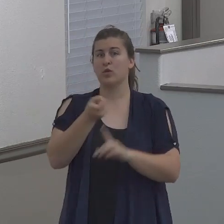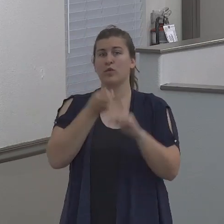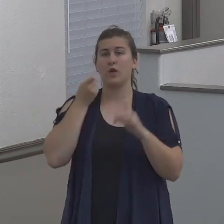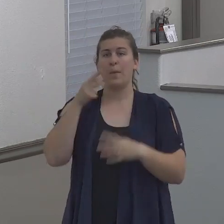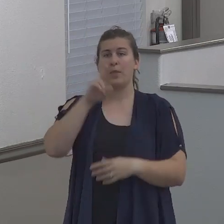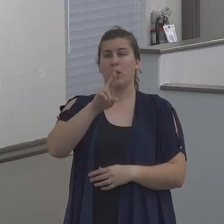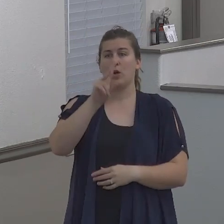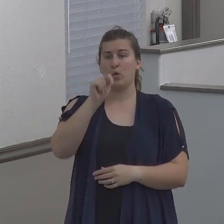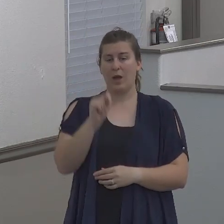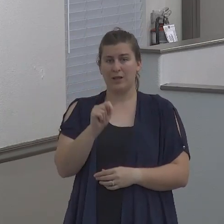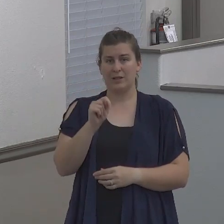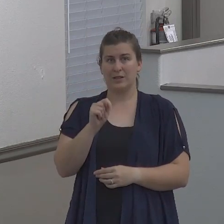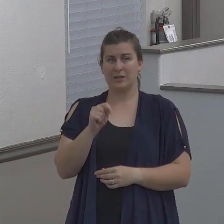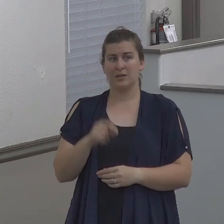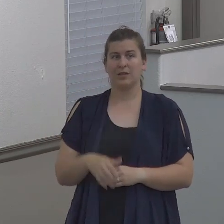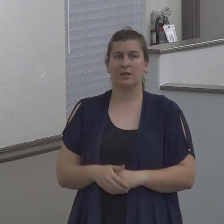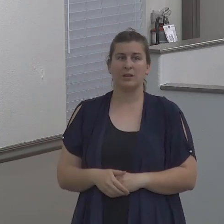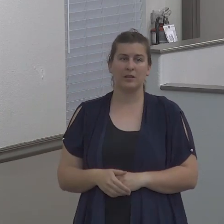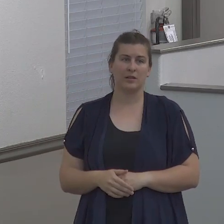only God can get you out.